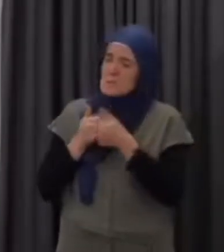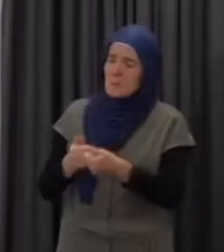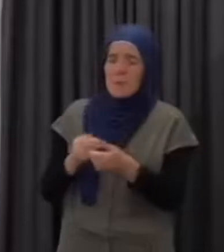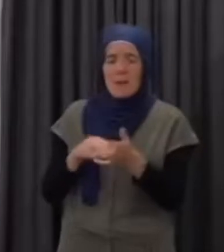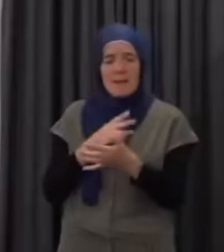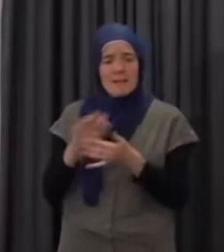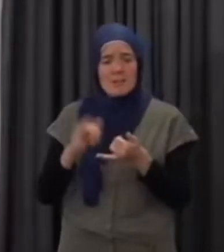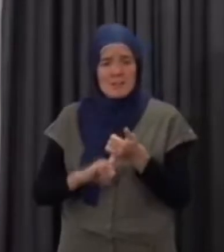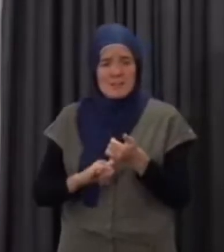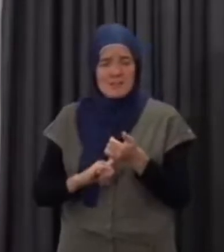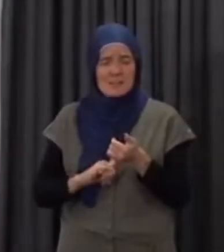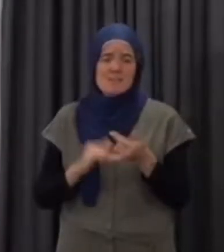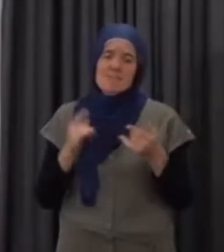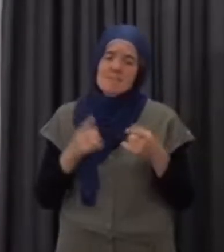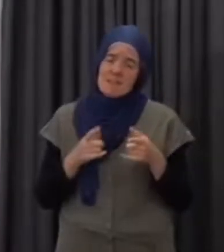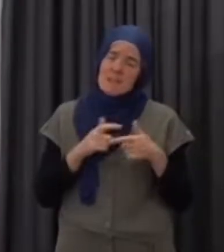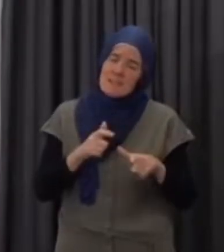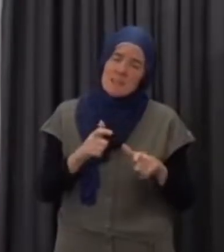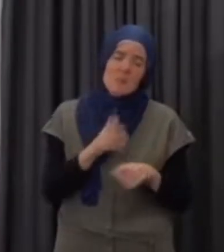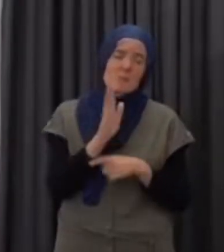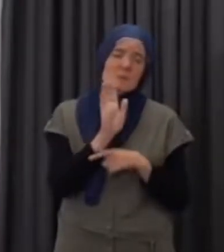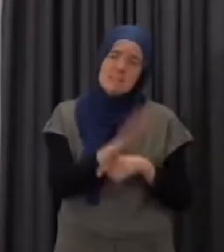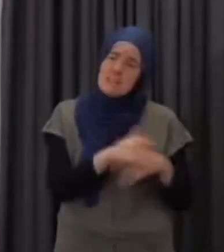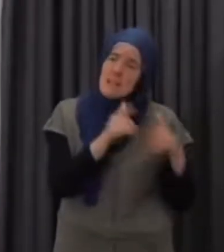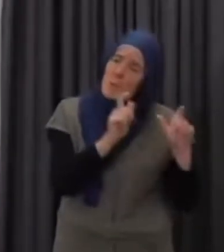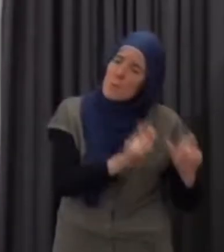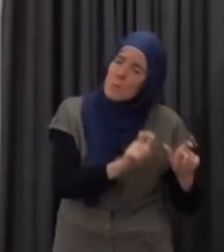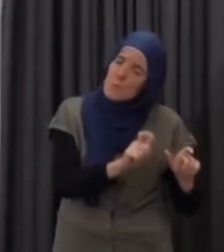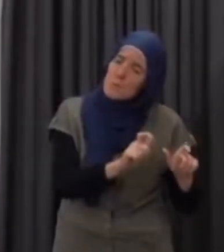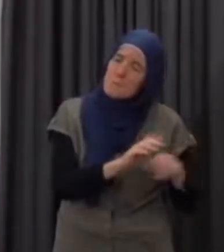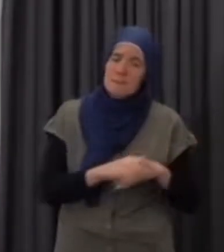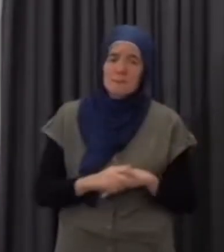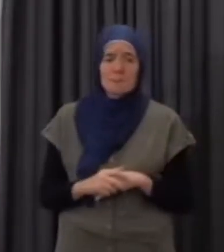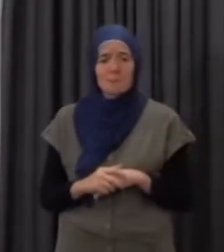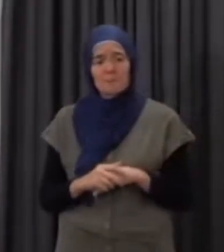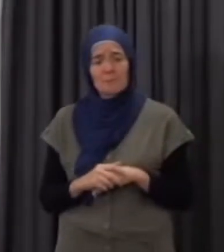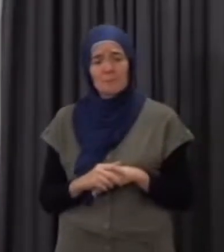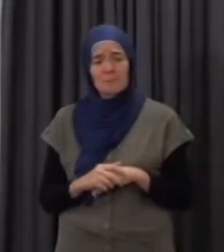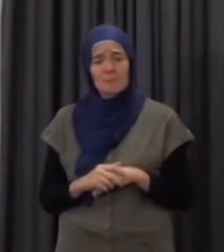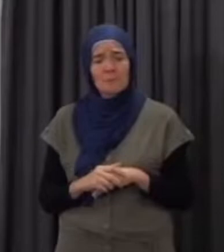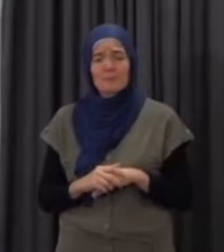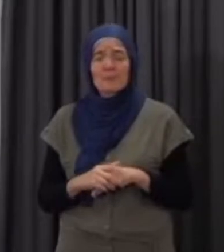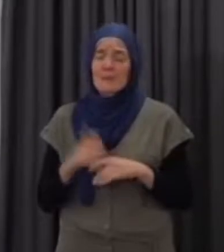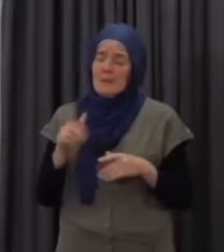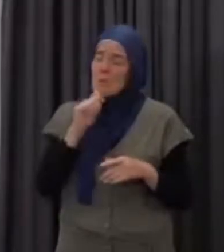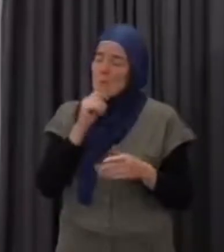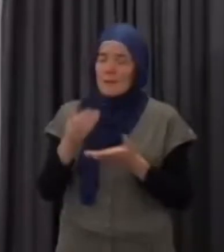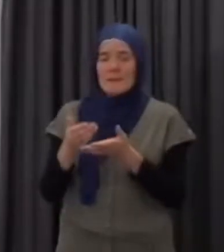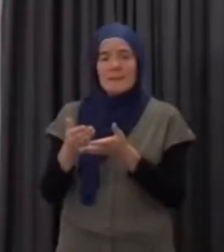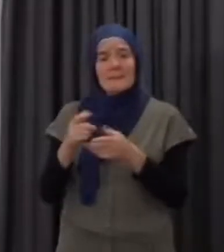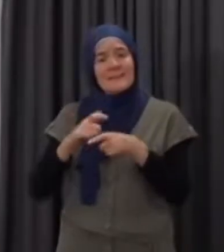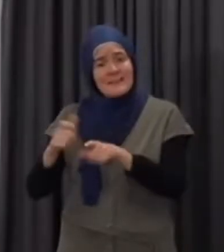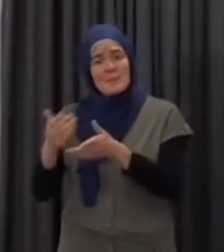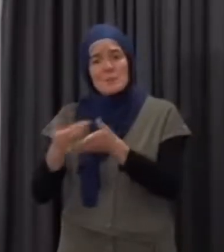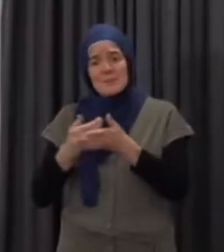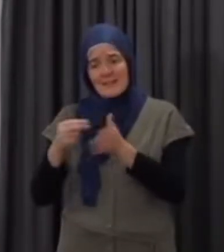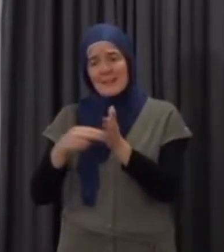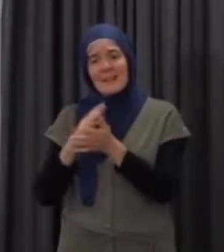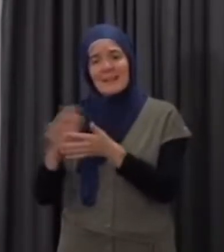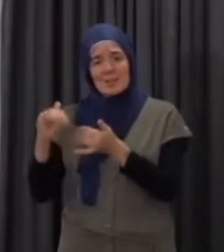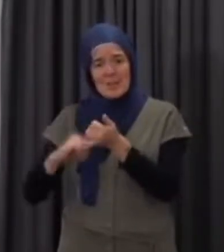out, please stay local. By staying at home in these difficult times, you continue to protect the NHS. Thank you. Diolch yn